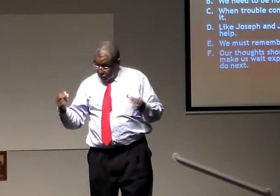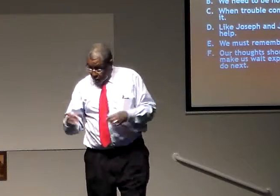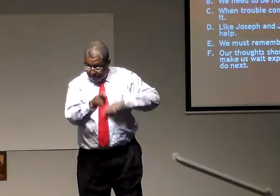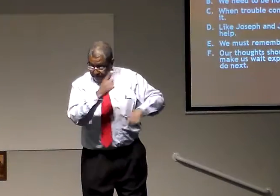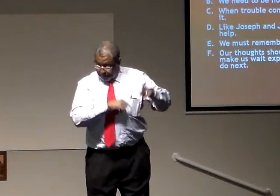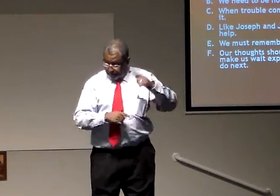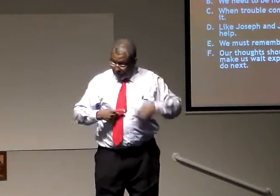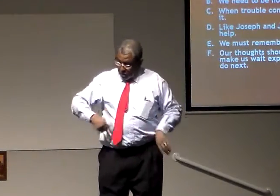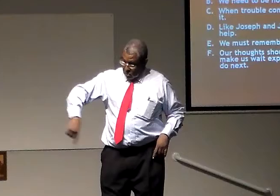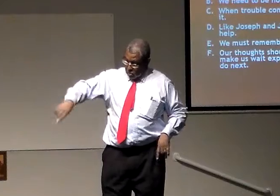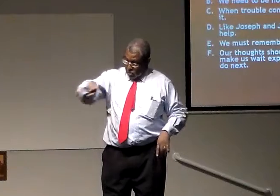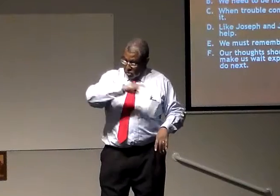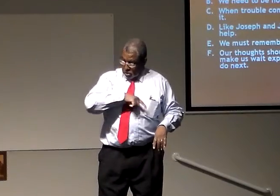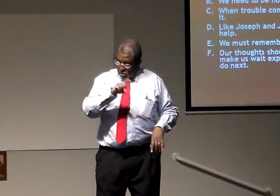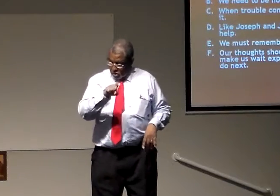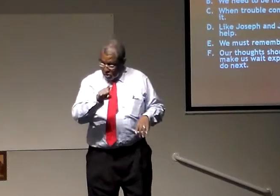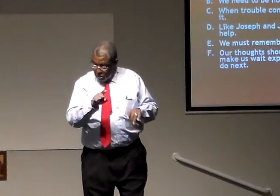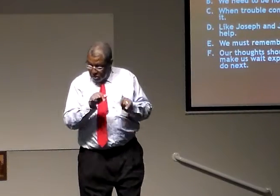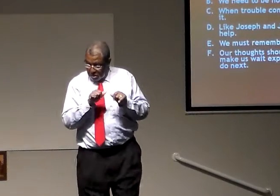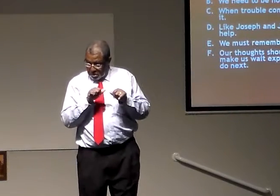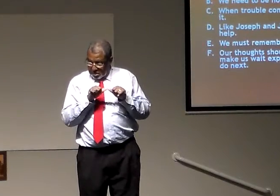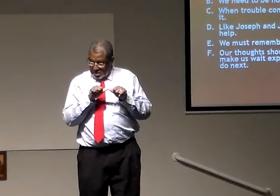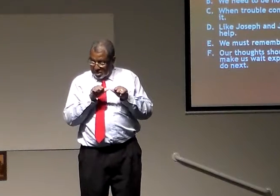evil comes, we ought to stay away from it.